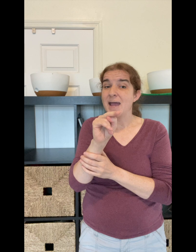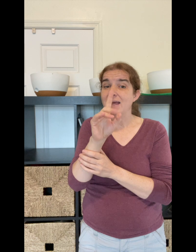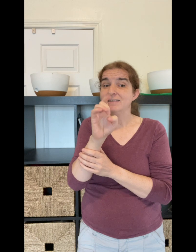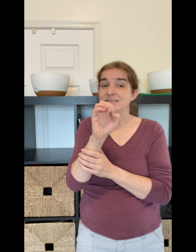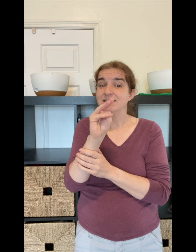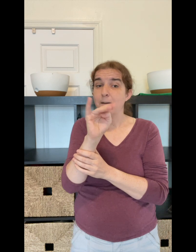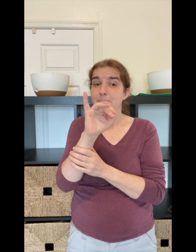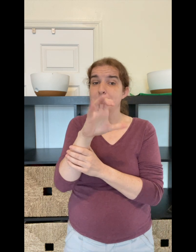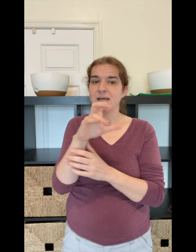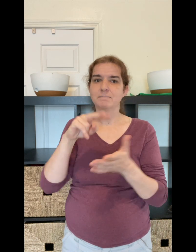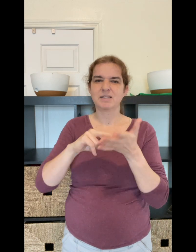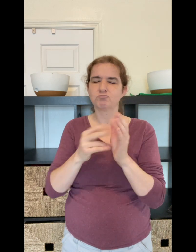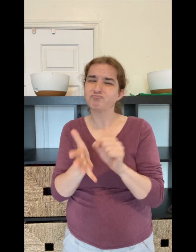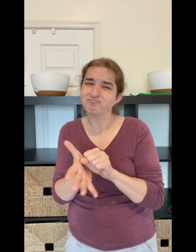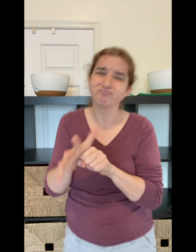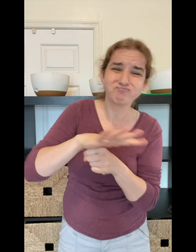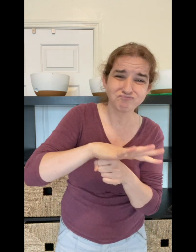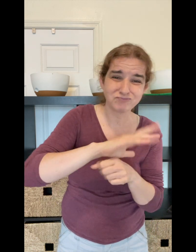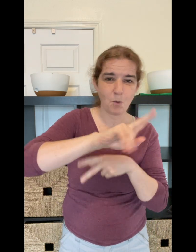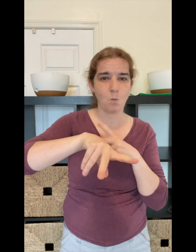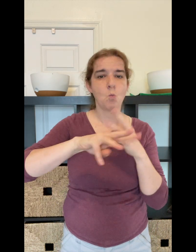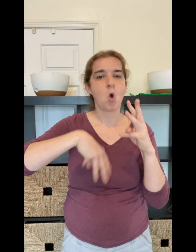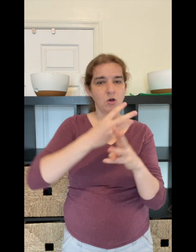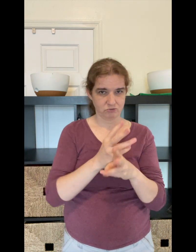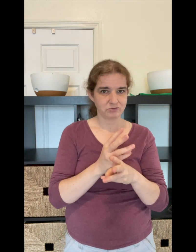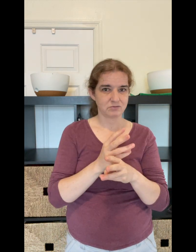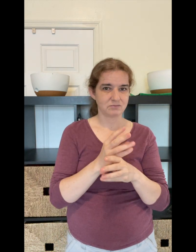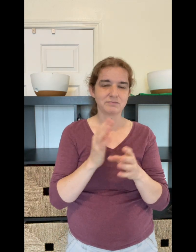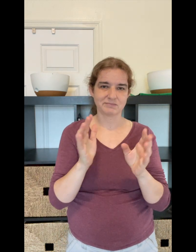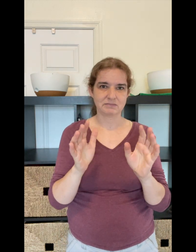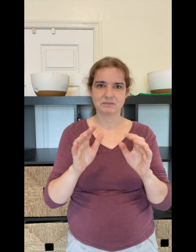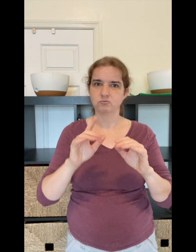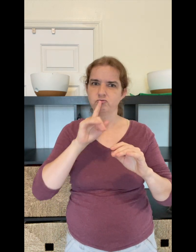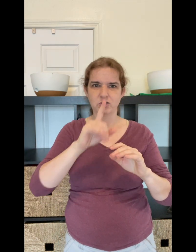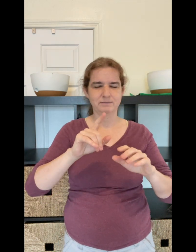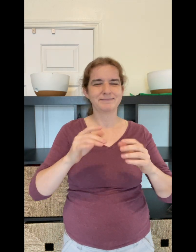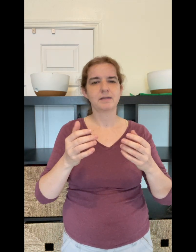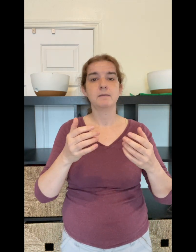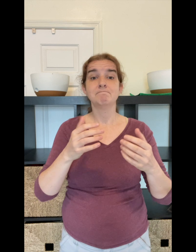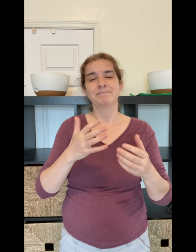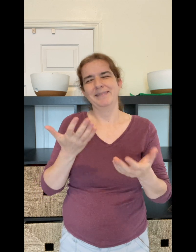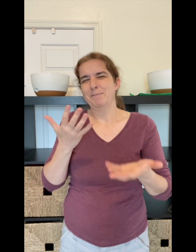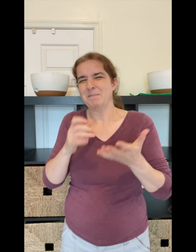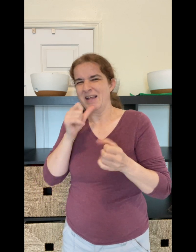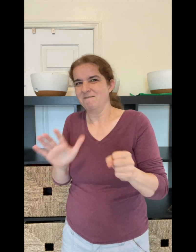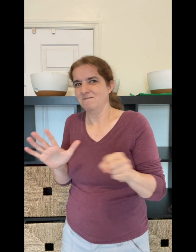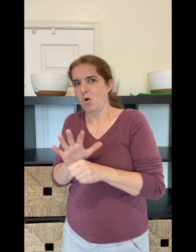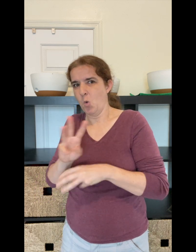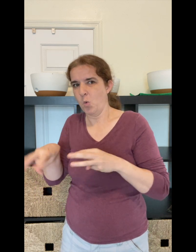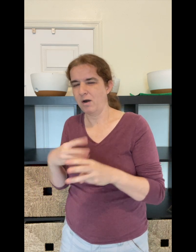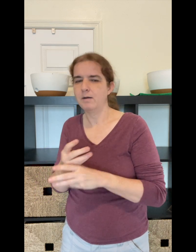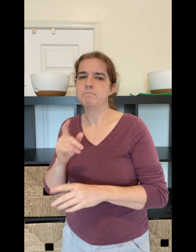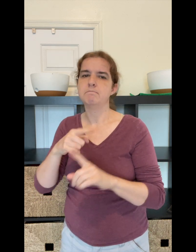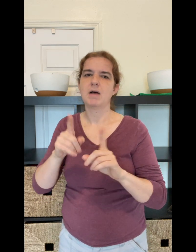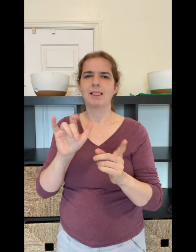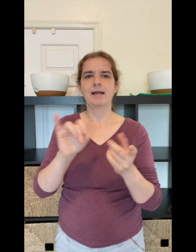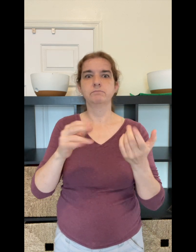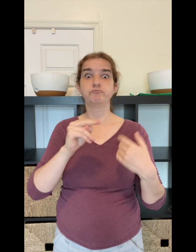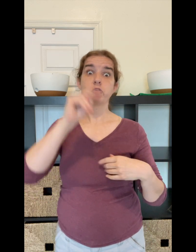Pandemic, that means all over the world. really, well, maybe not the full world, but